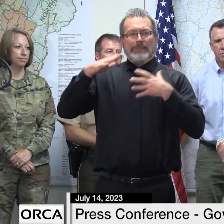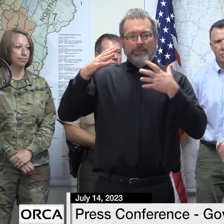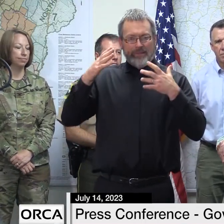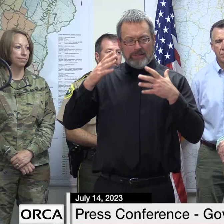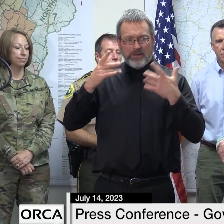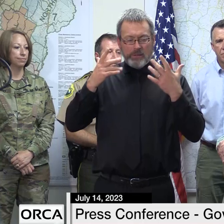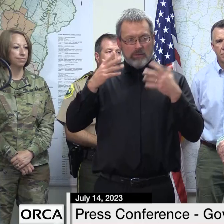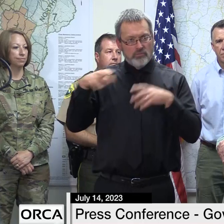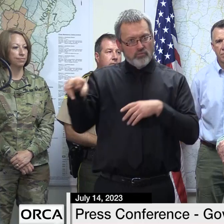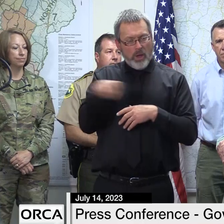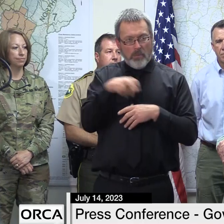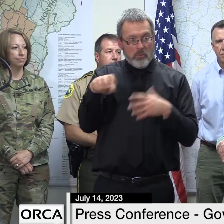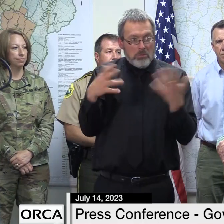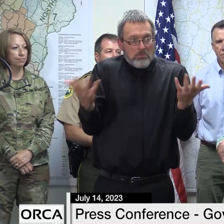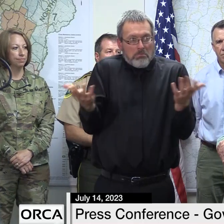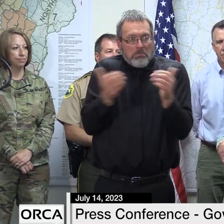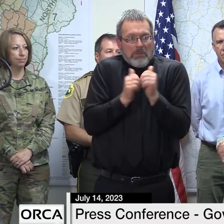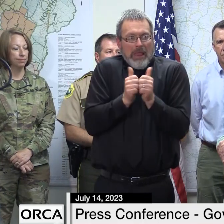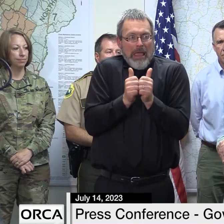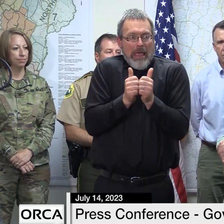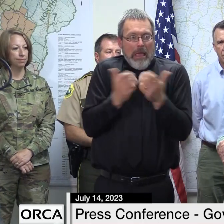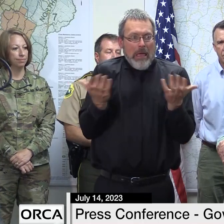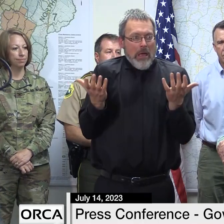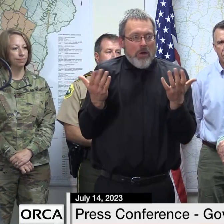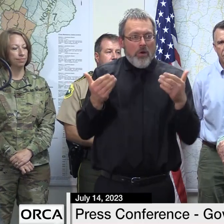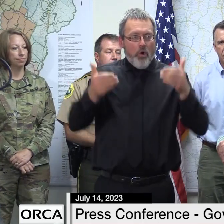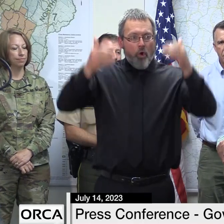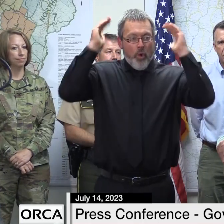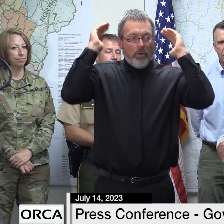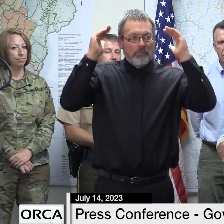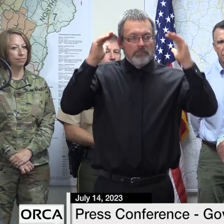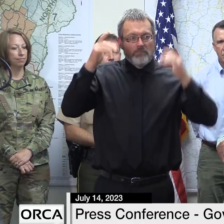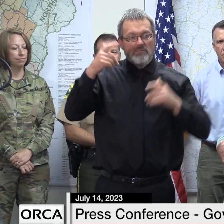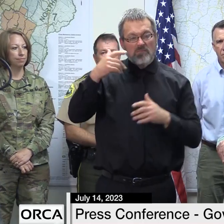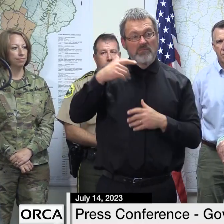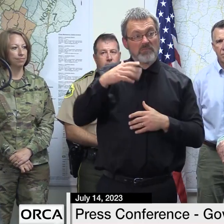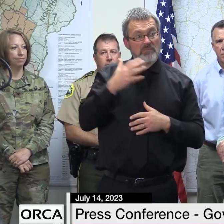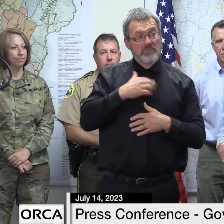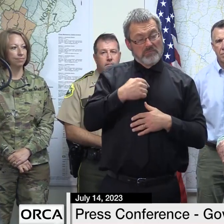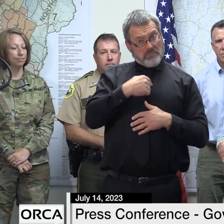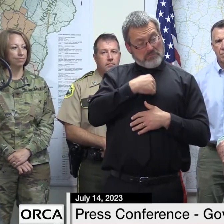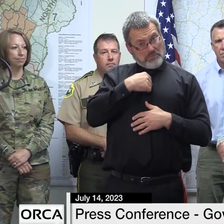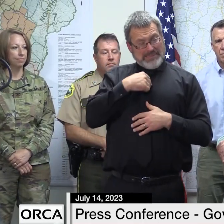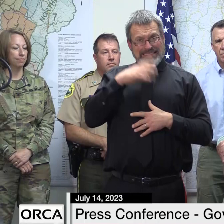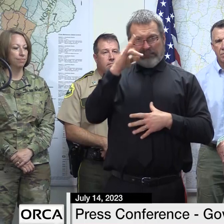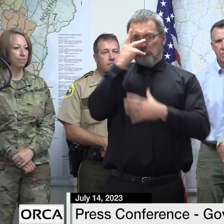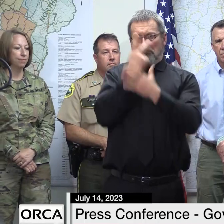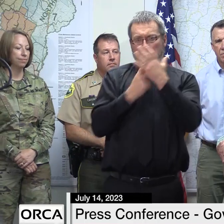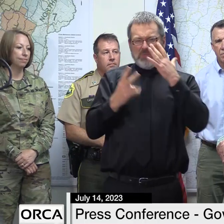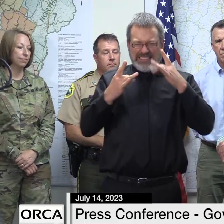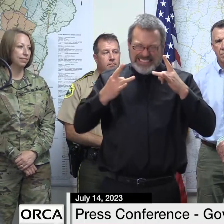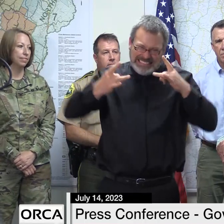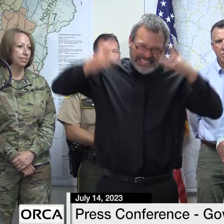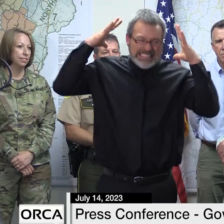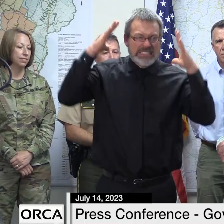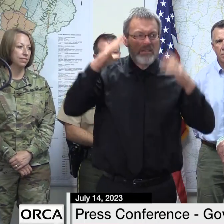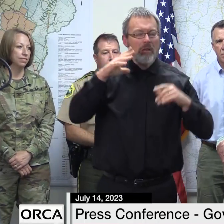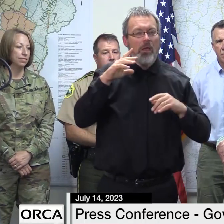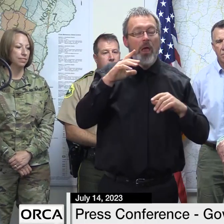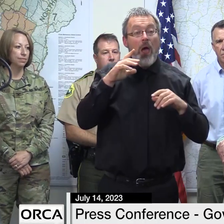So it's not as bad as we thought it was going to be. There's still pockets of it. Of